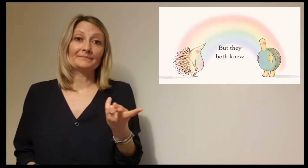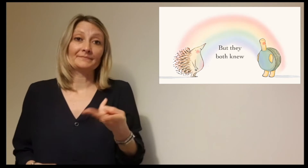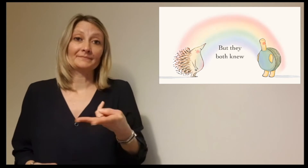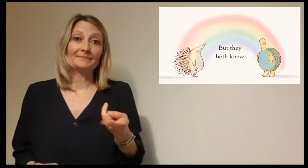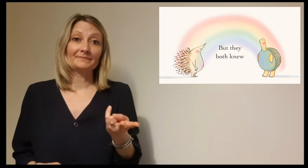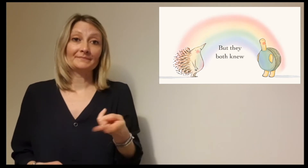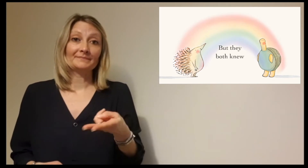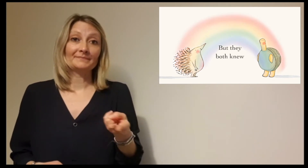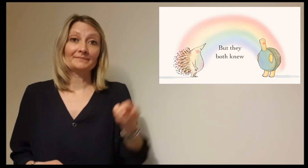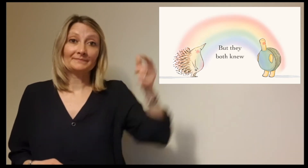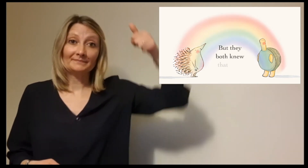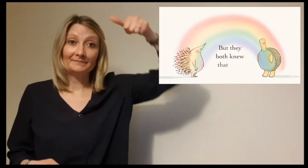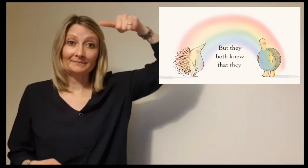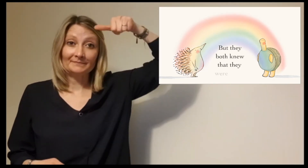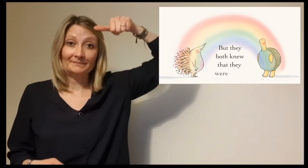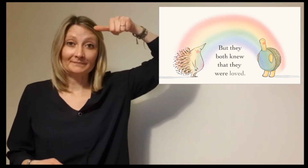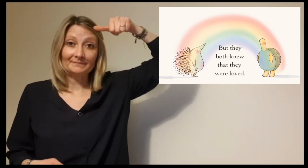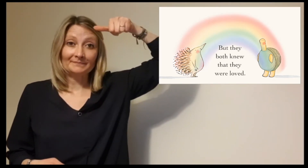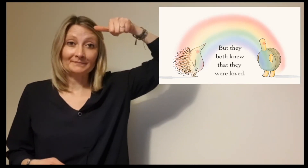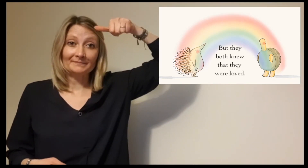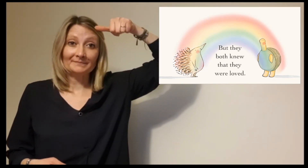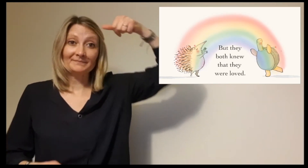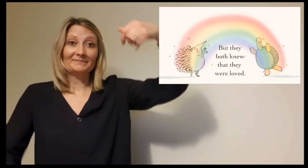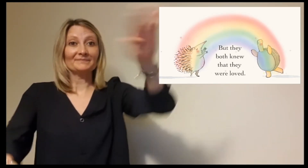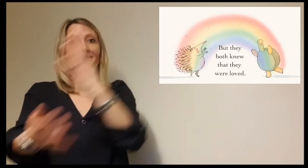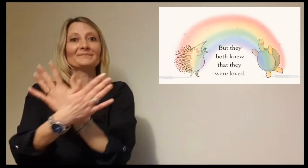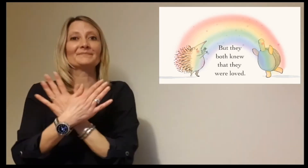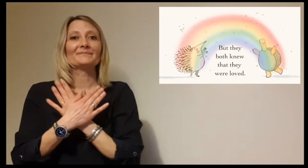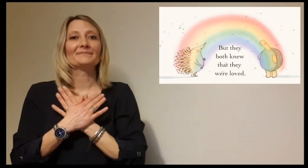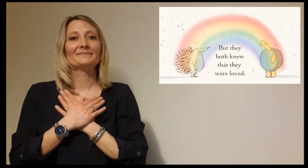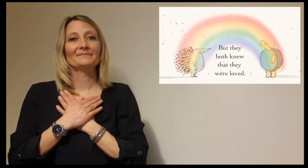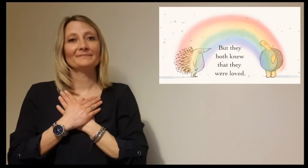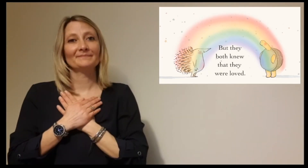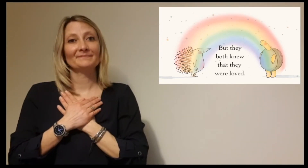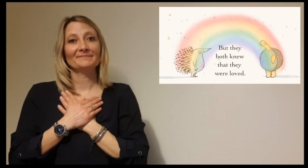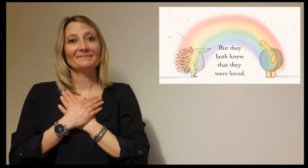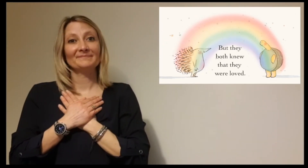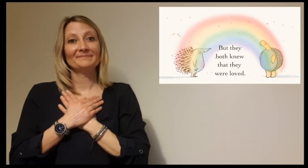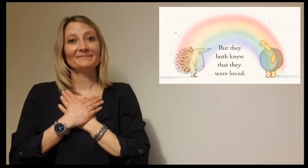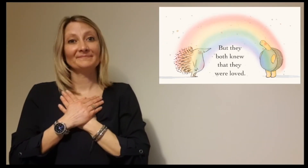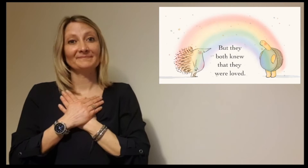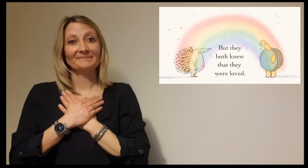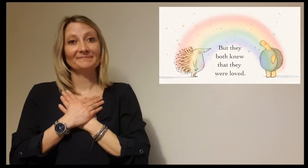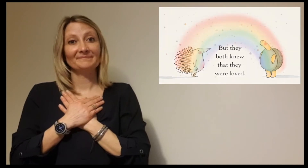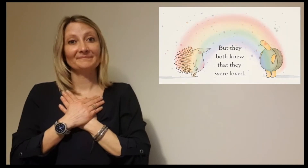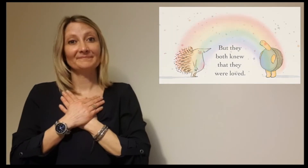but they both knew that they were loved.